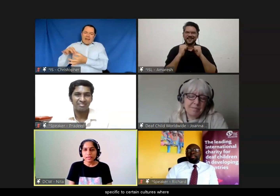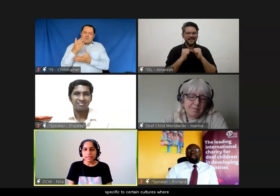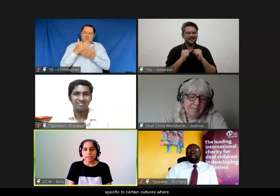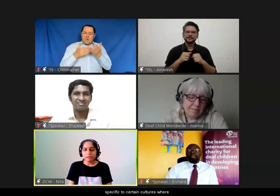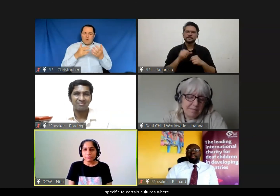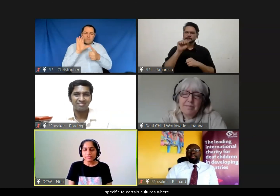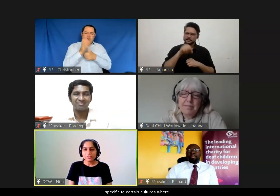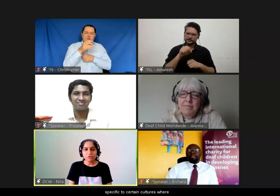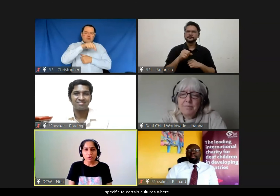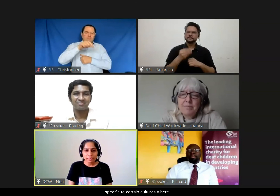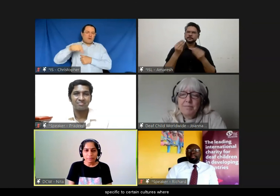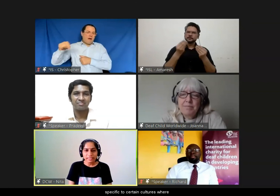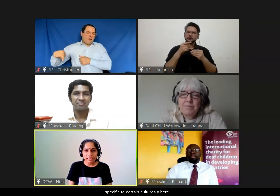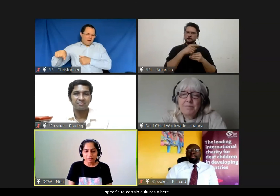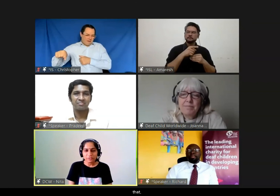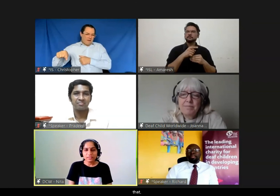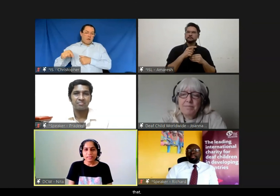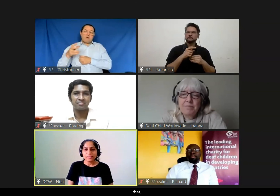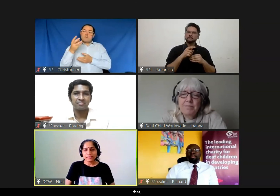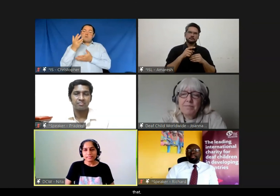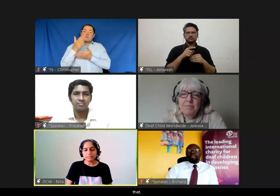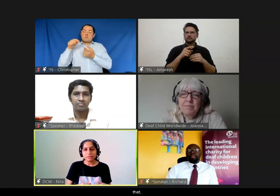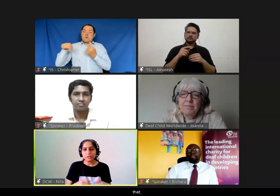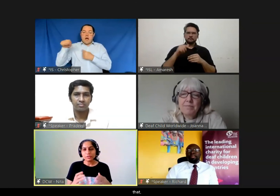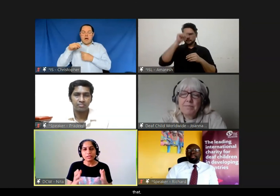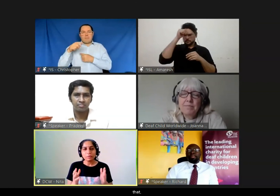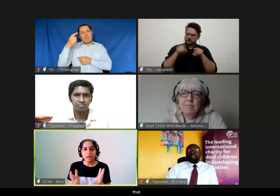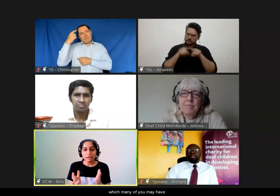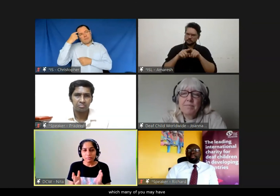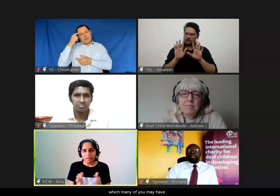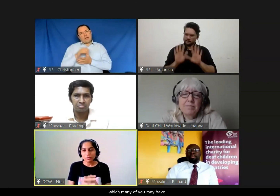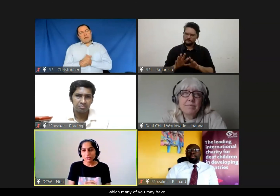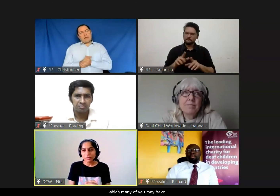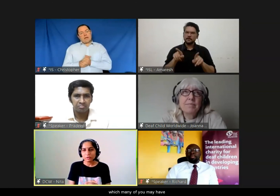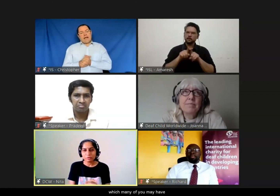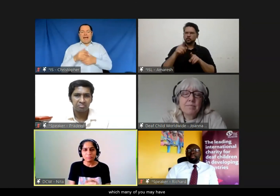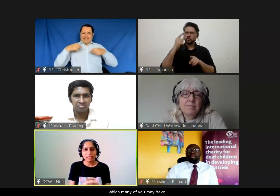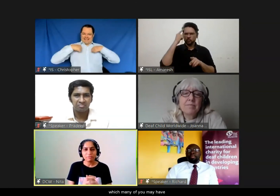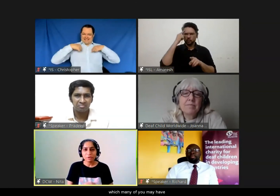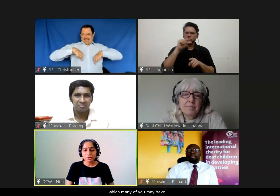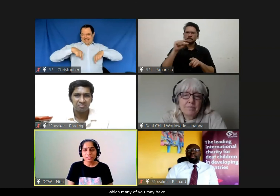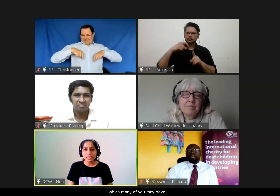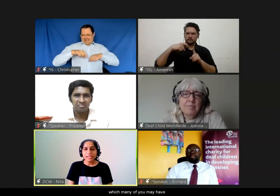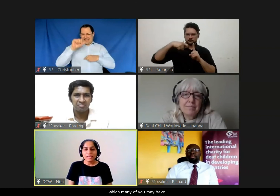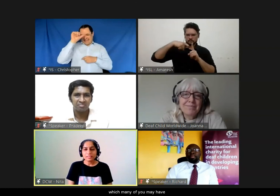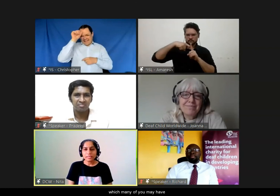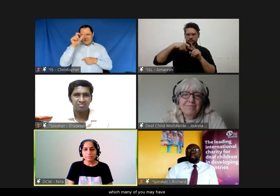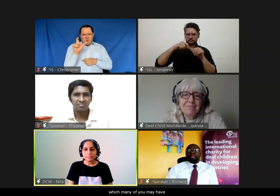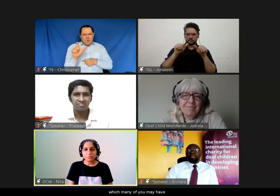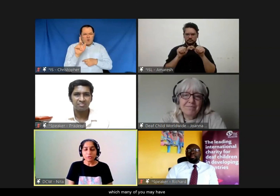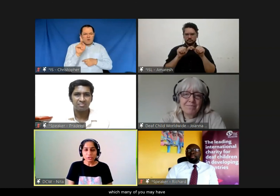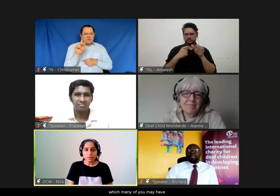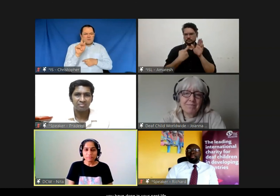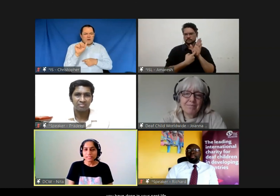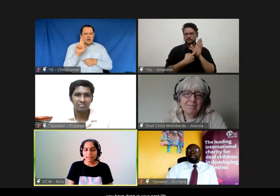where it's strongly believed that, you know, the term karma, which many of you may have heard, it is believed